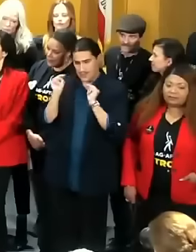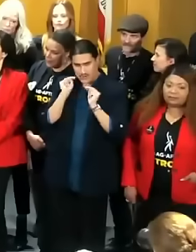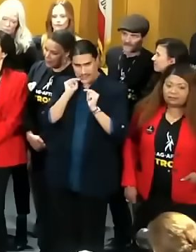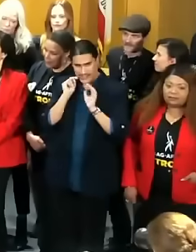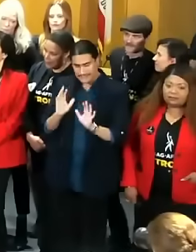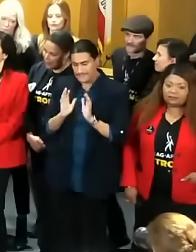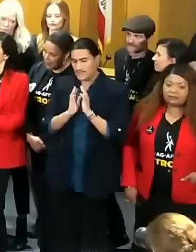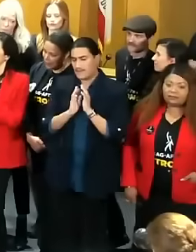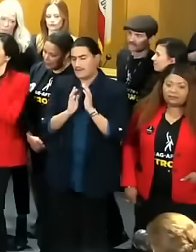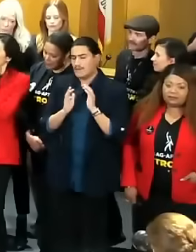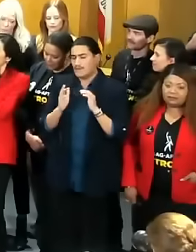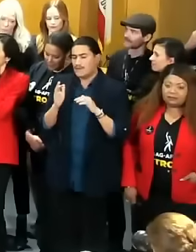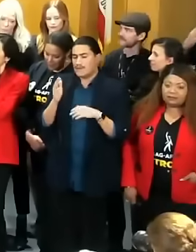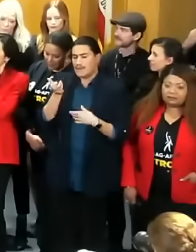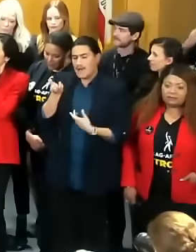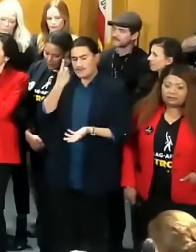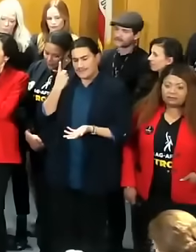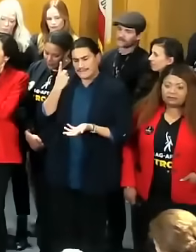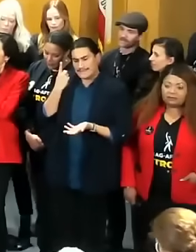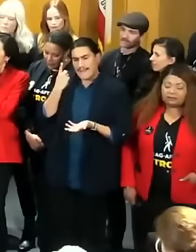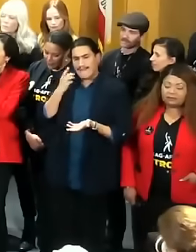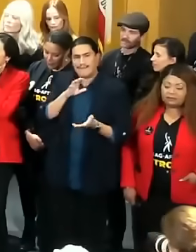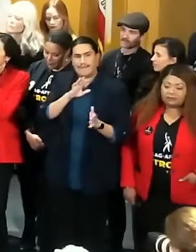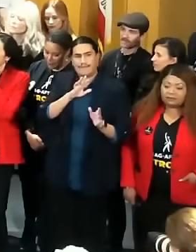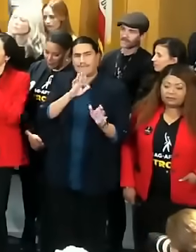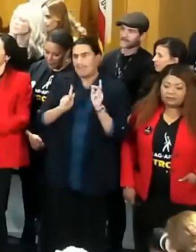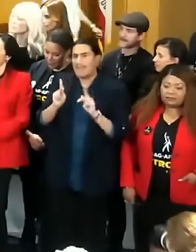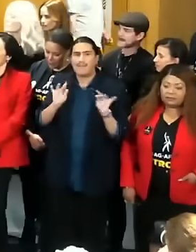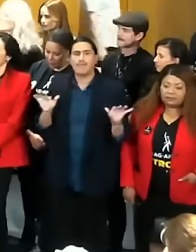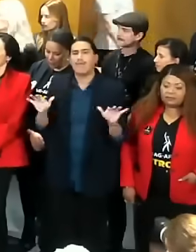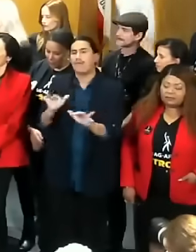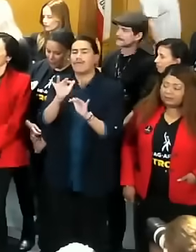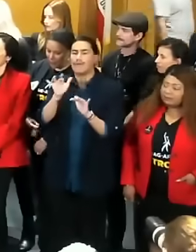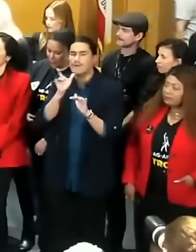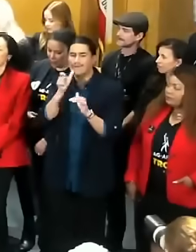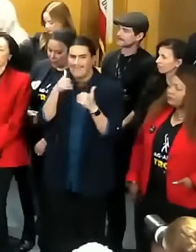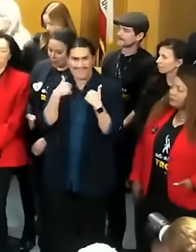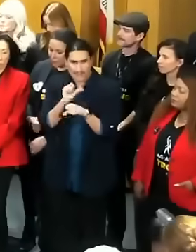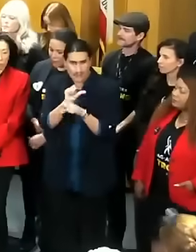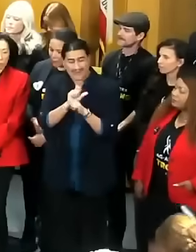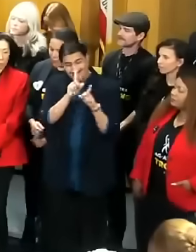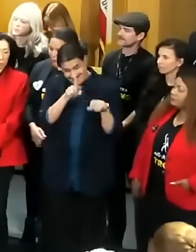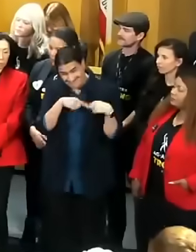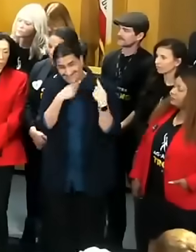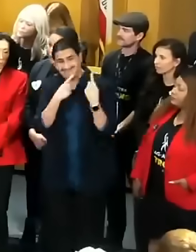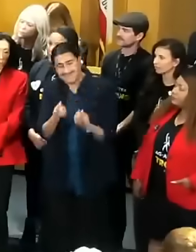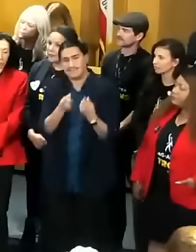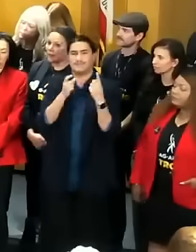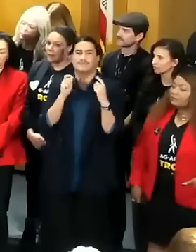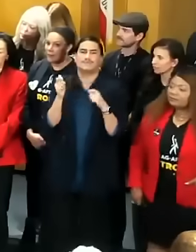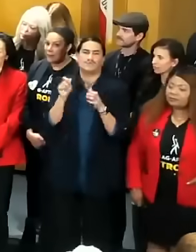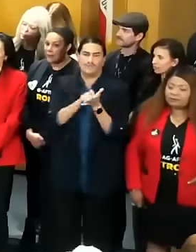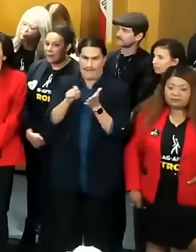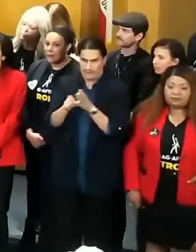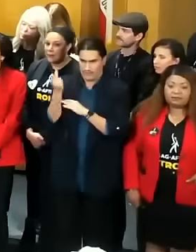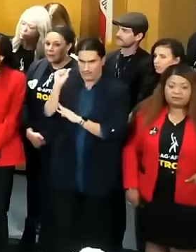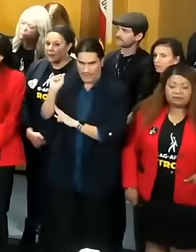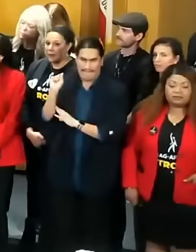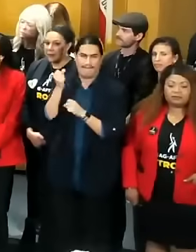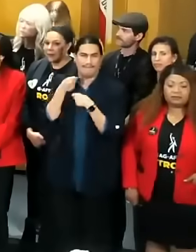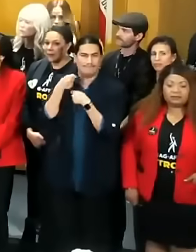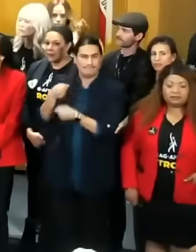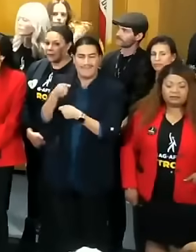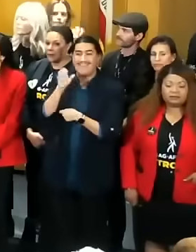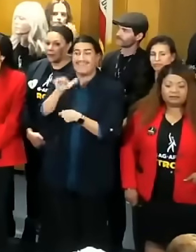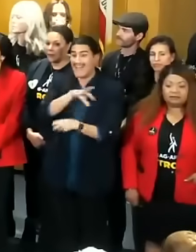was feeling the weight of the people that were out of work since the writer's strike, and